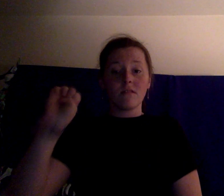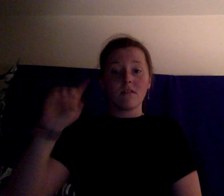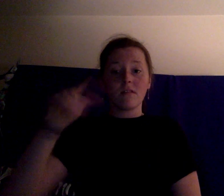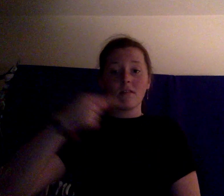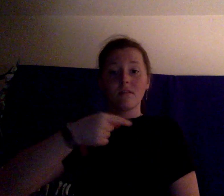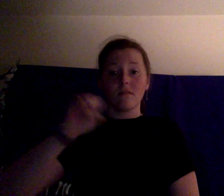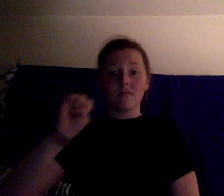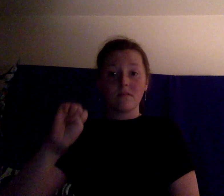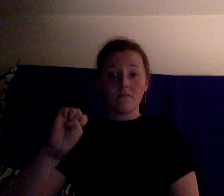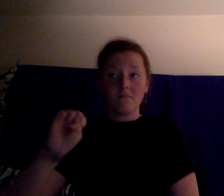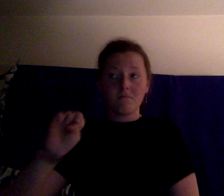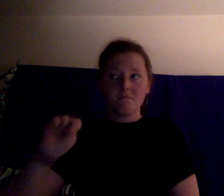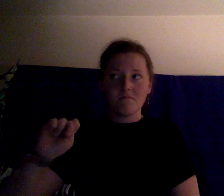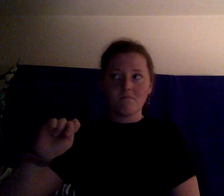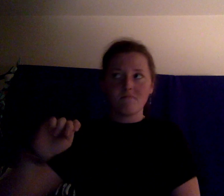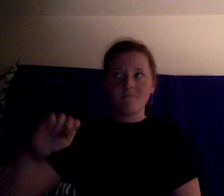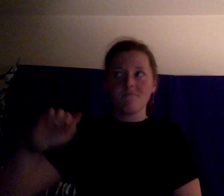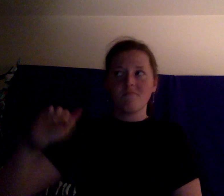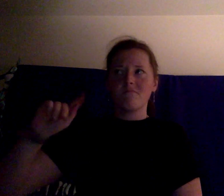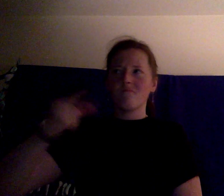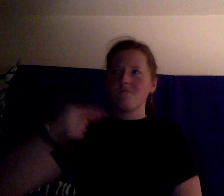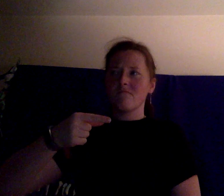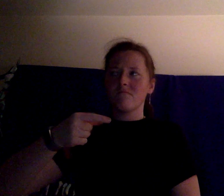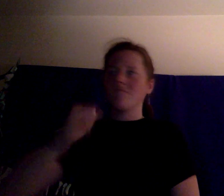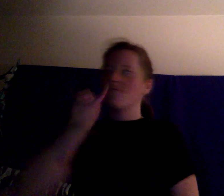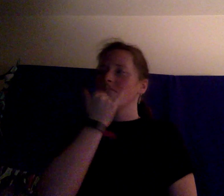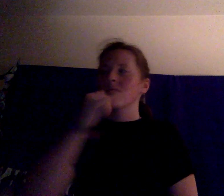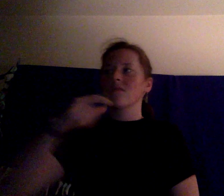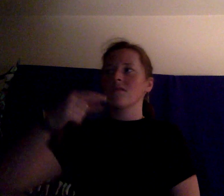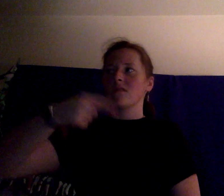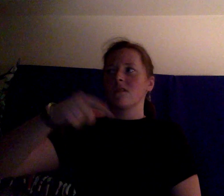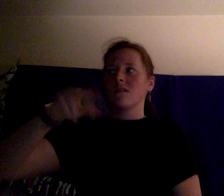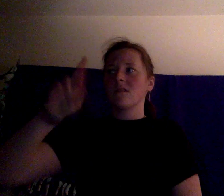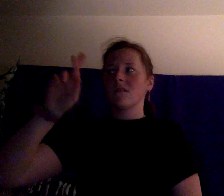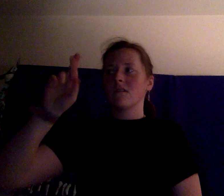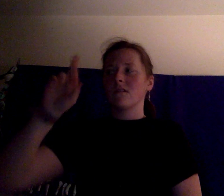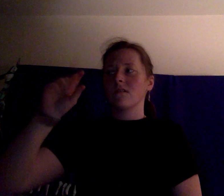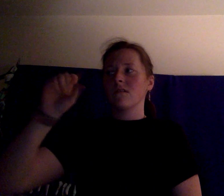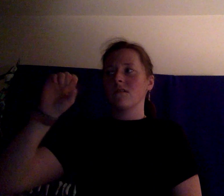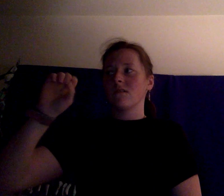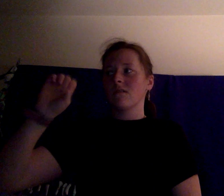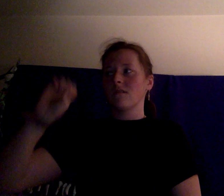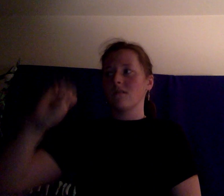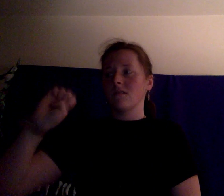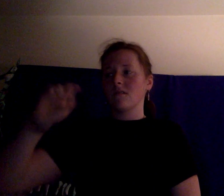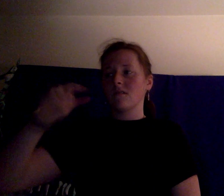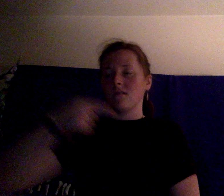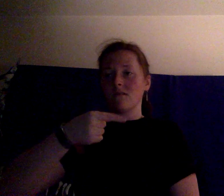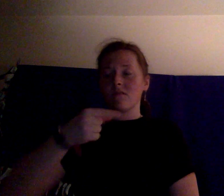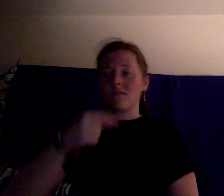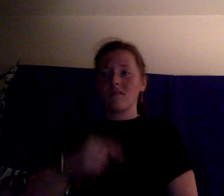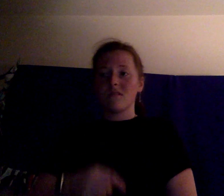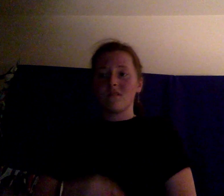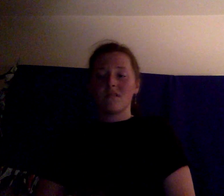signs. But when they realized he was deaf, they arranged for a deaf cousin named Mark